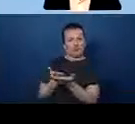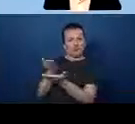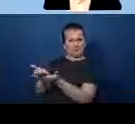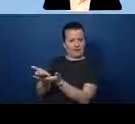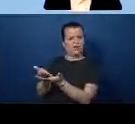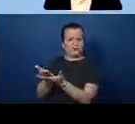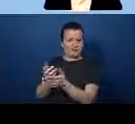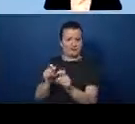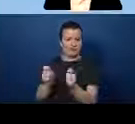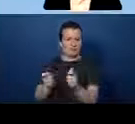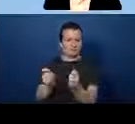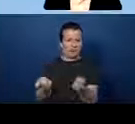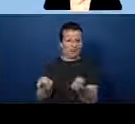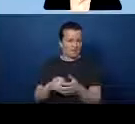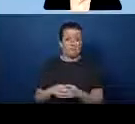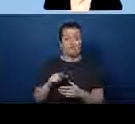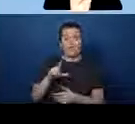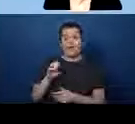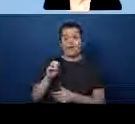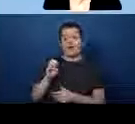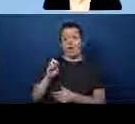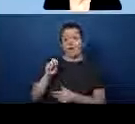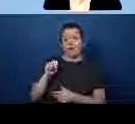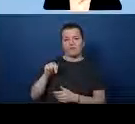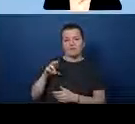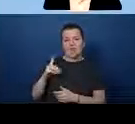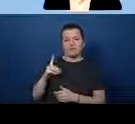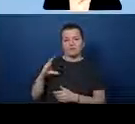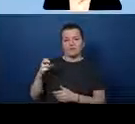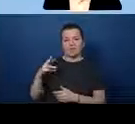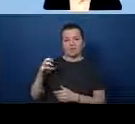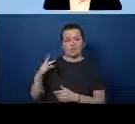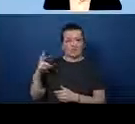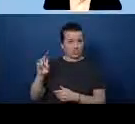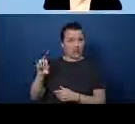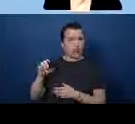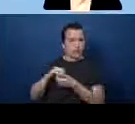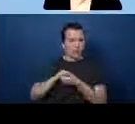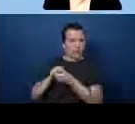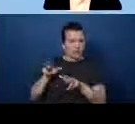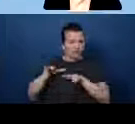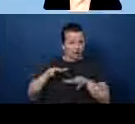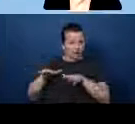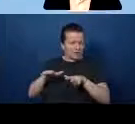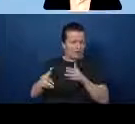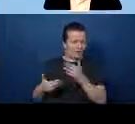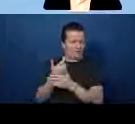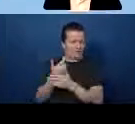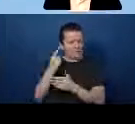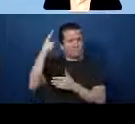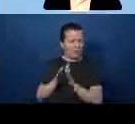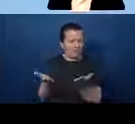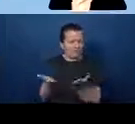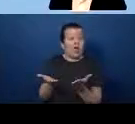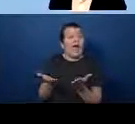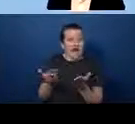the NGO Leonard Shisher. And this program is called the 2030 and Counting Program.